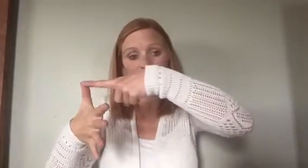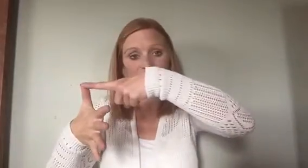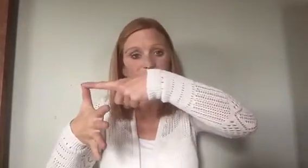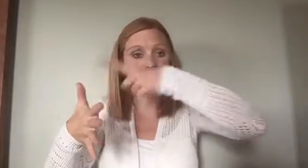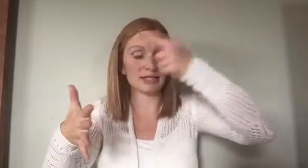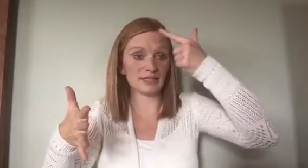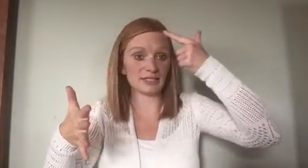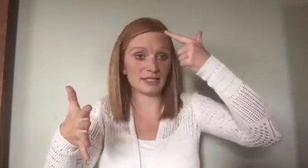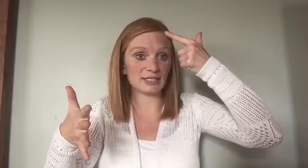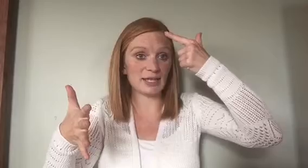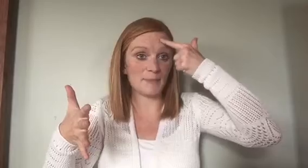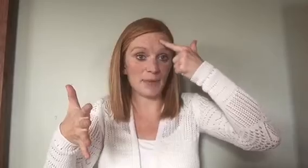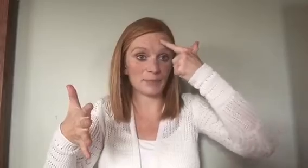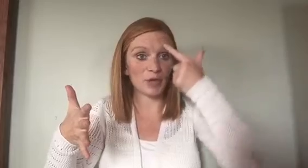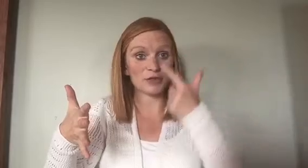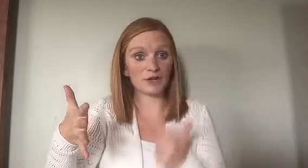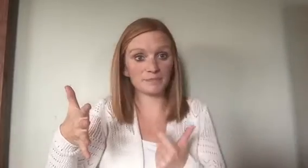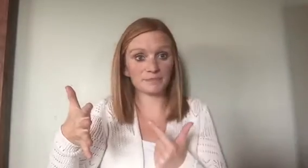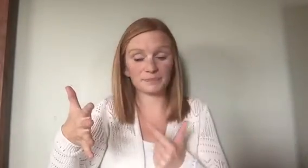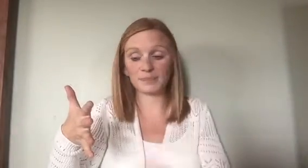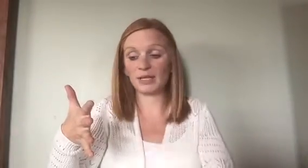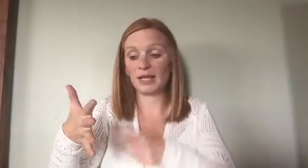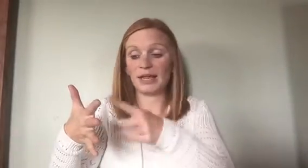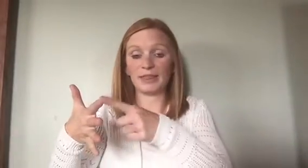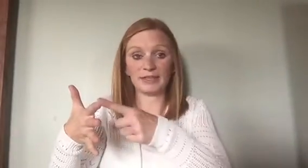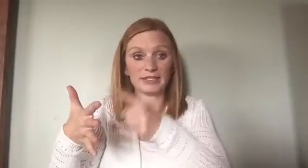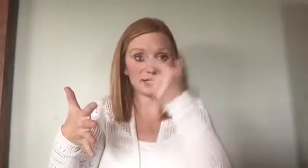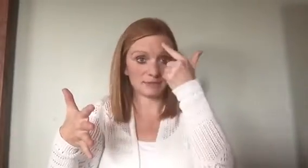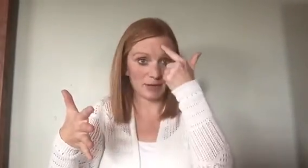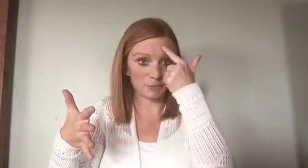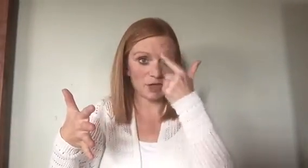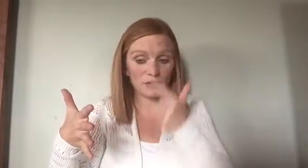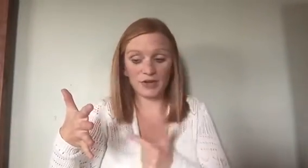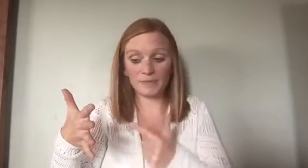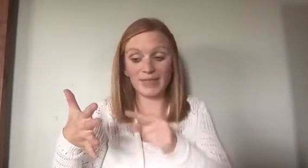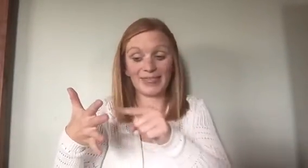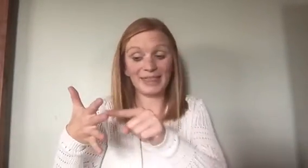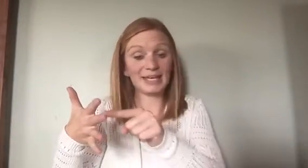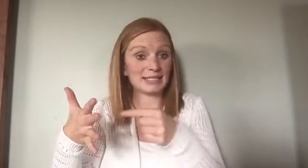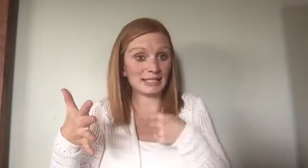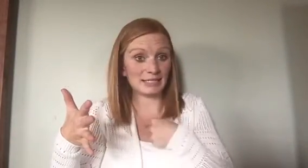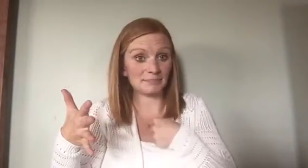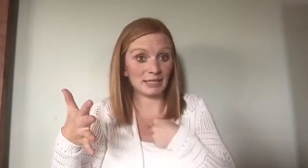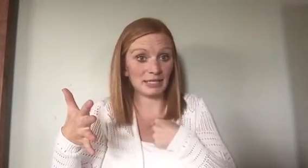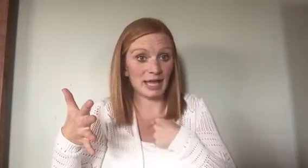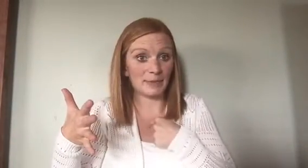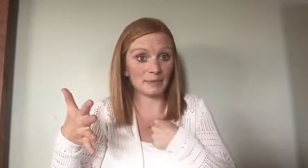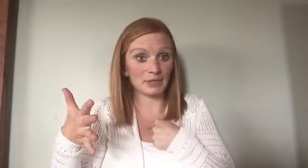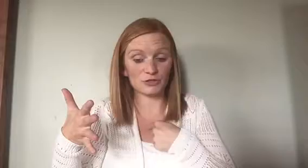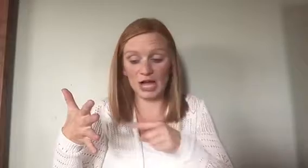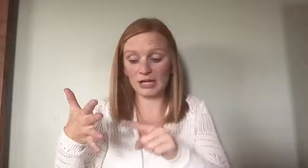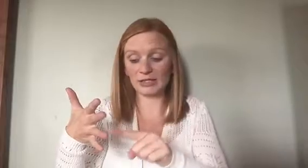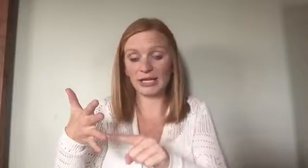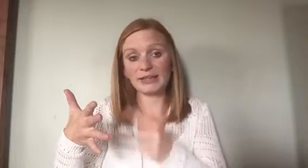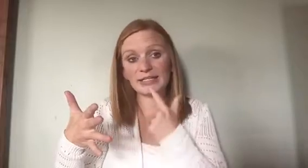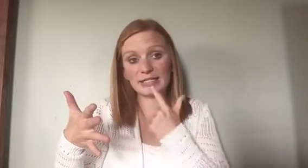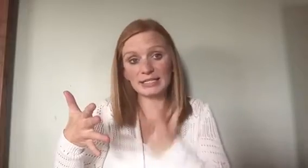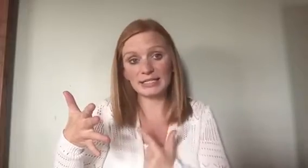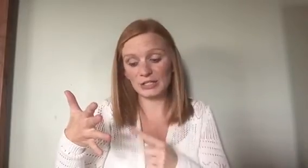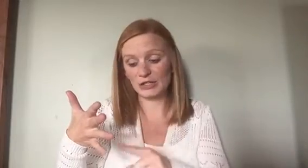here and say this is my brother, this is my brother, this is me, I'm the middle child, this is a sister,